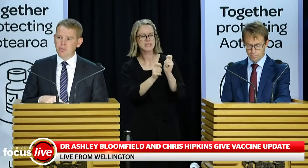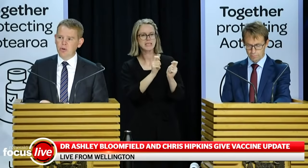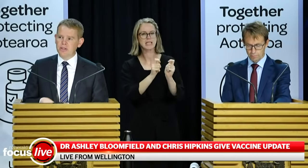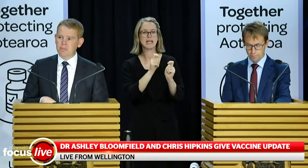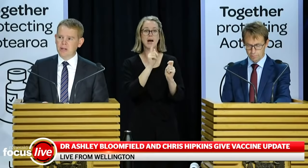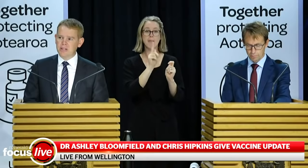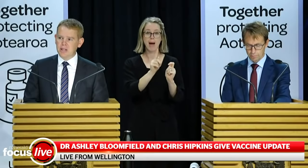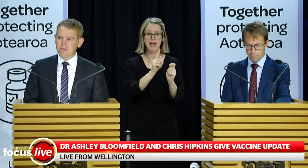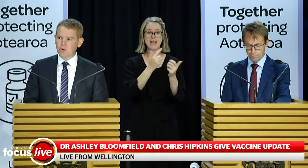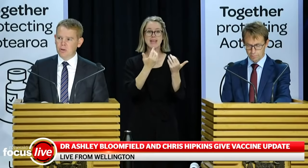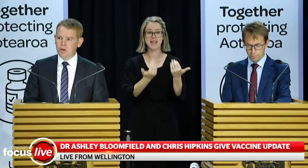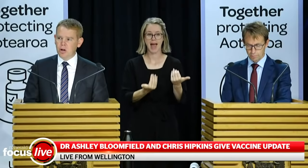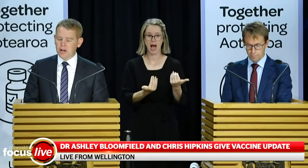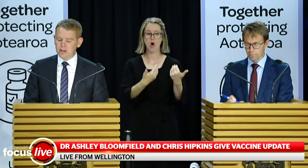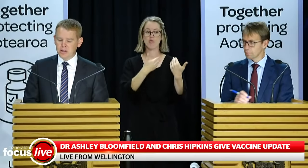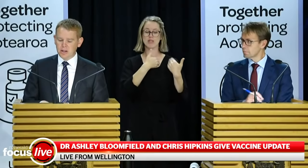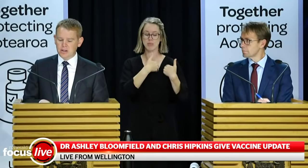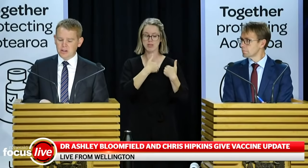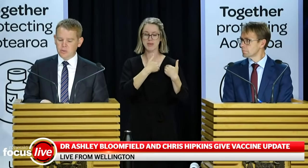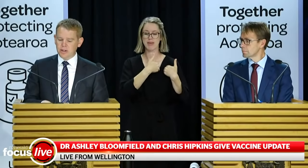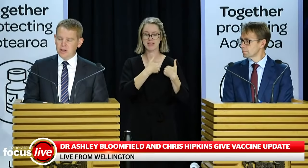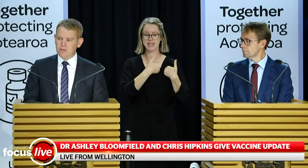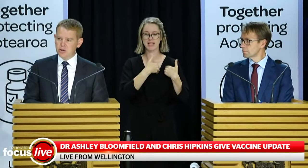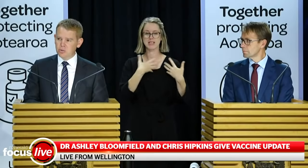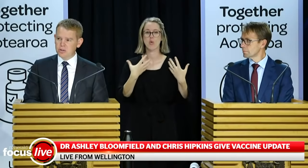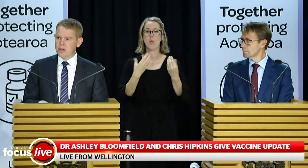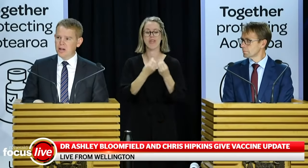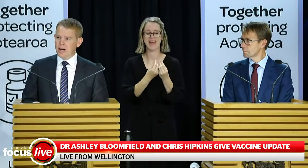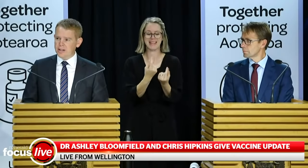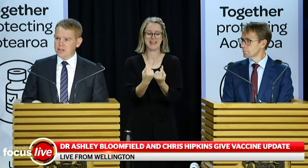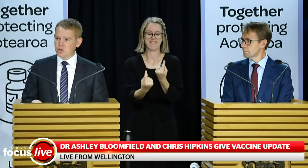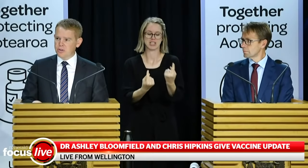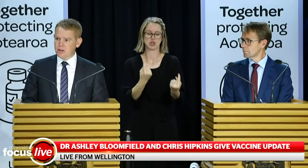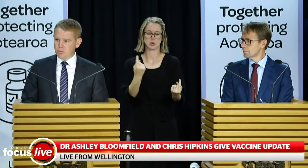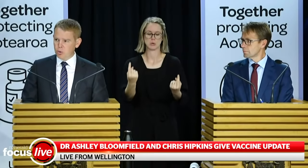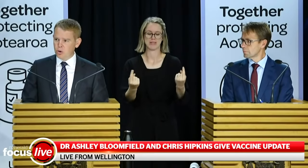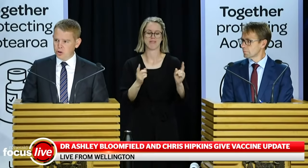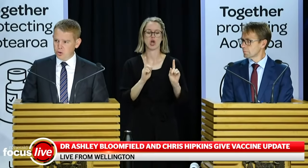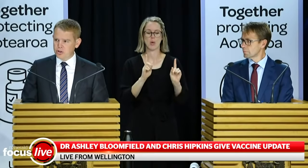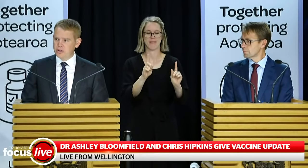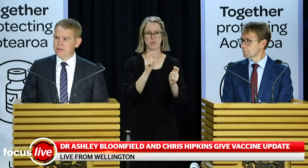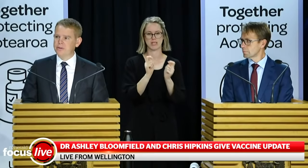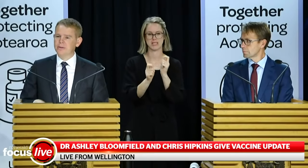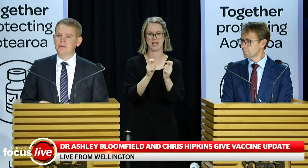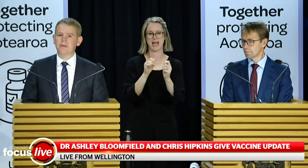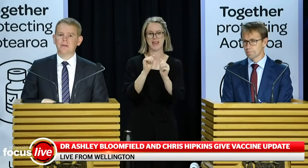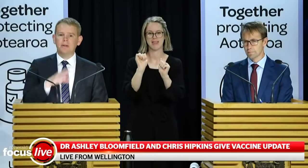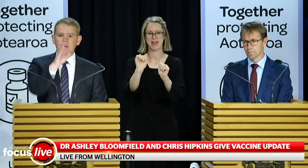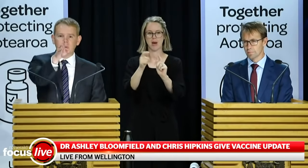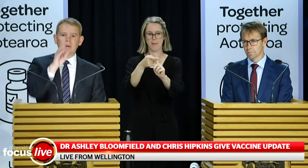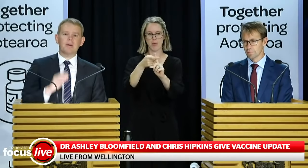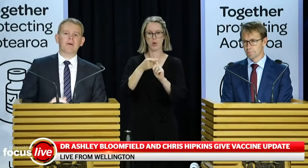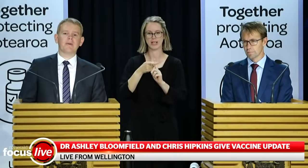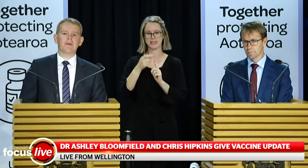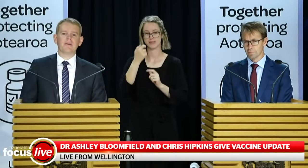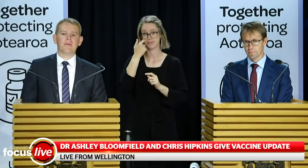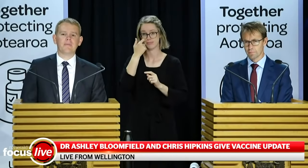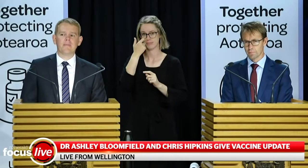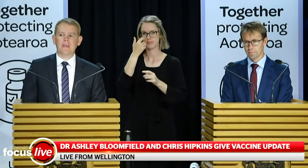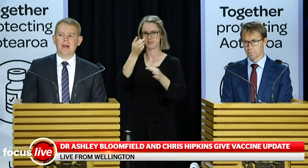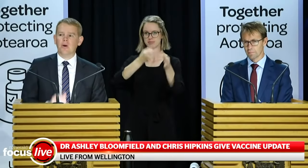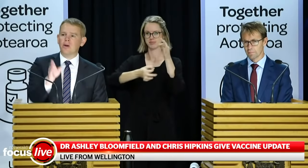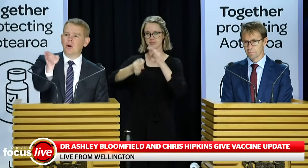the responsibility for compliance sits with the individuals and sits with their employers.